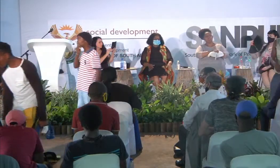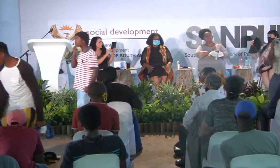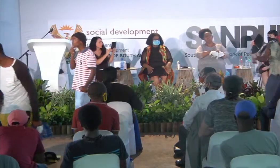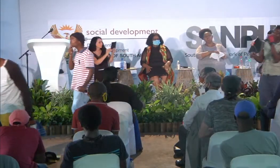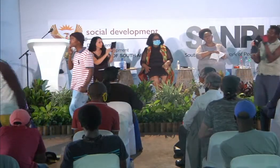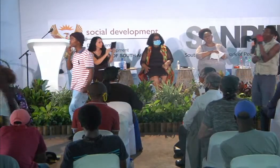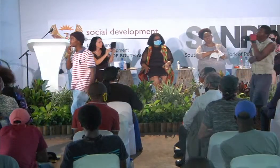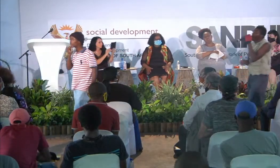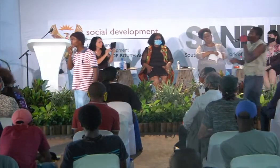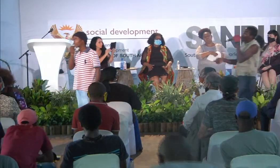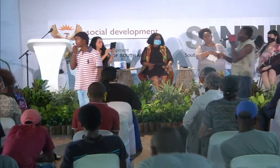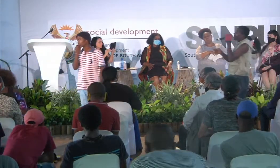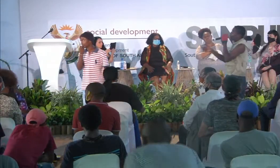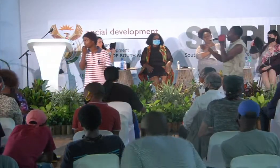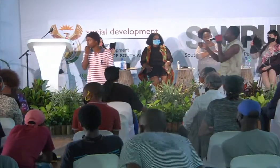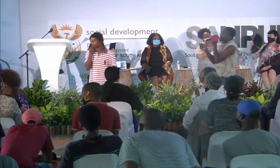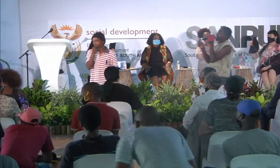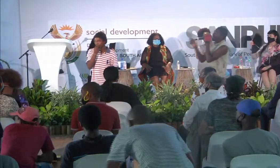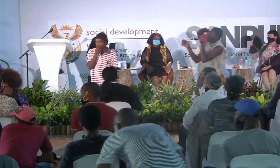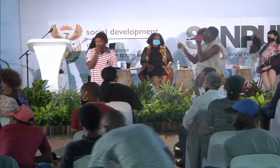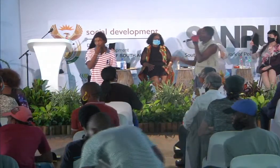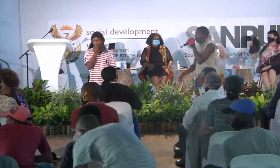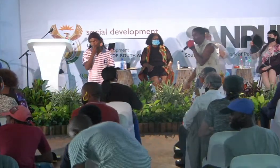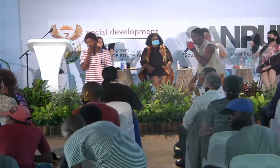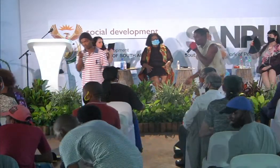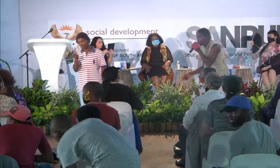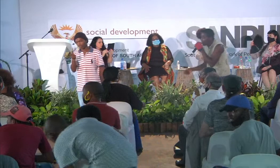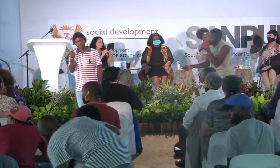yewena cause all my phiko